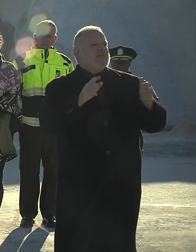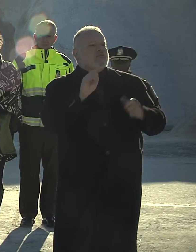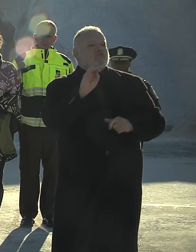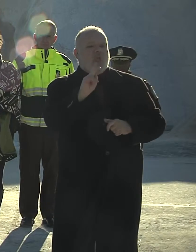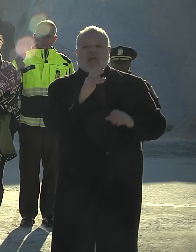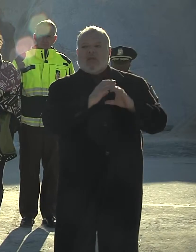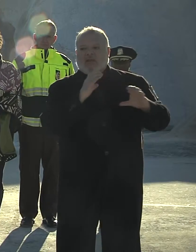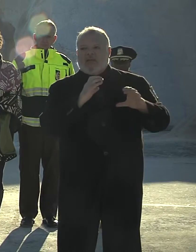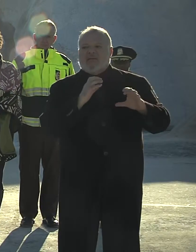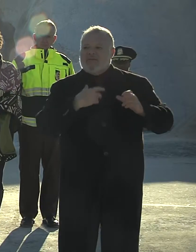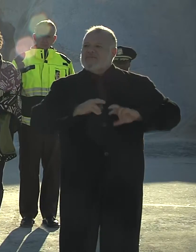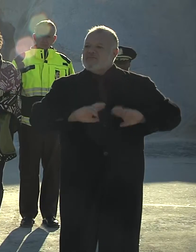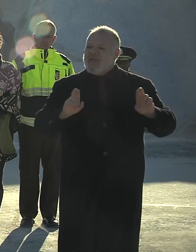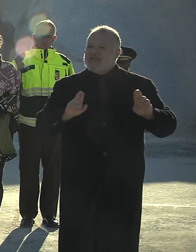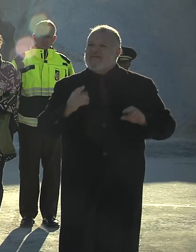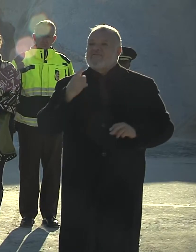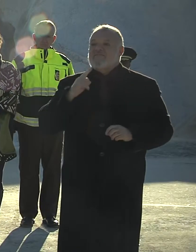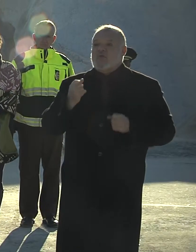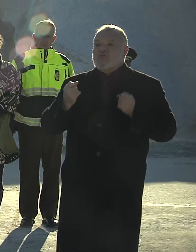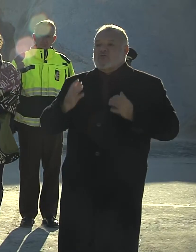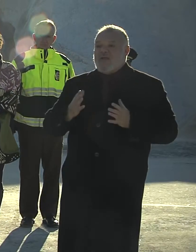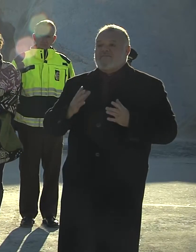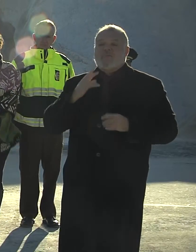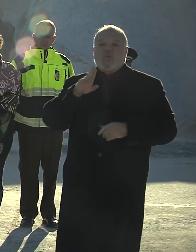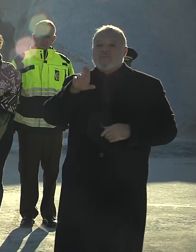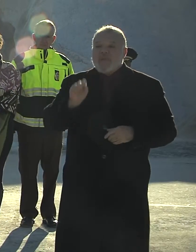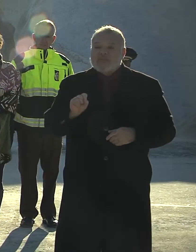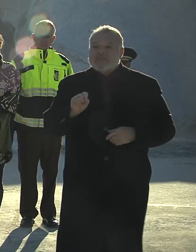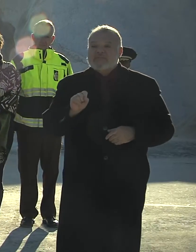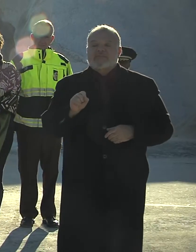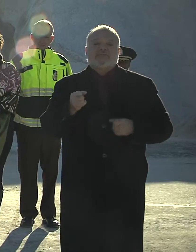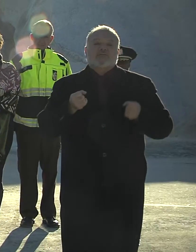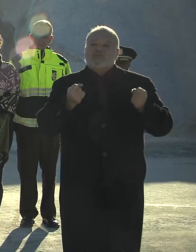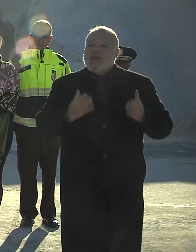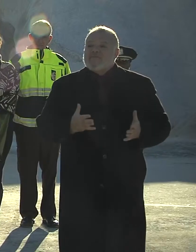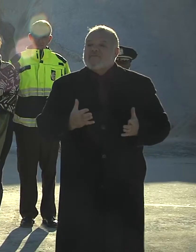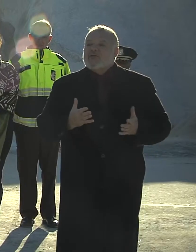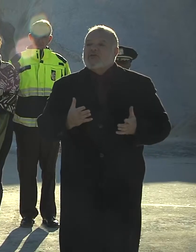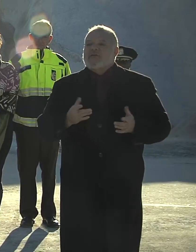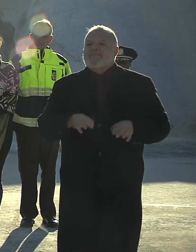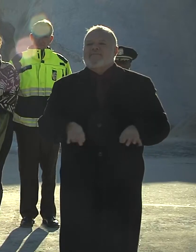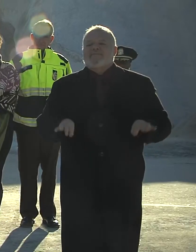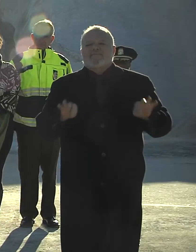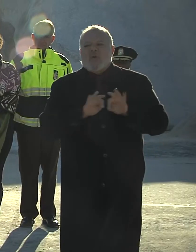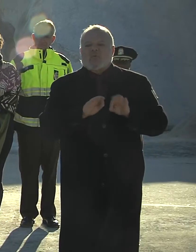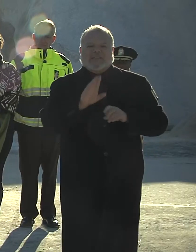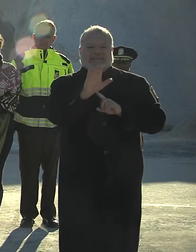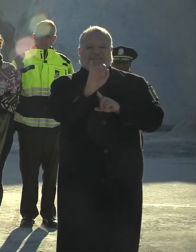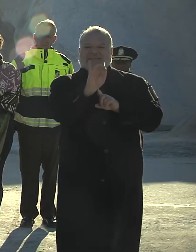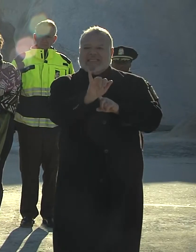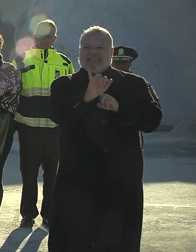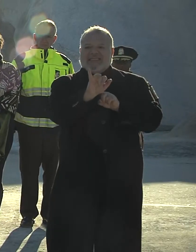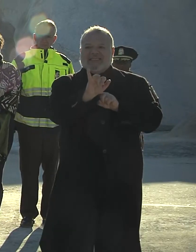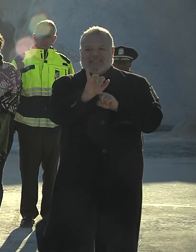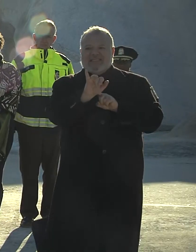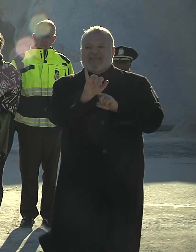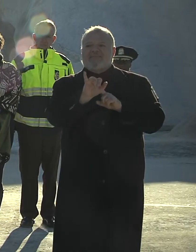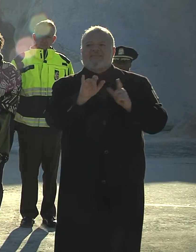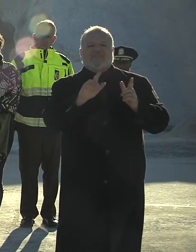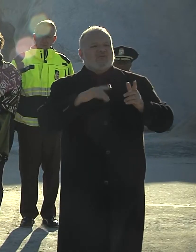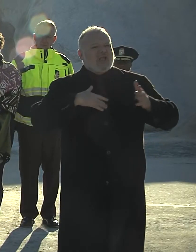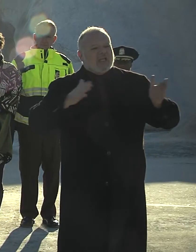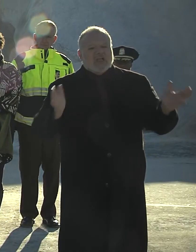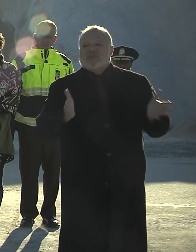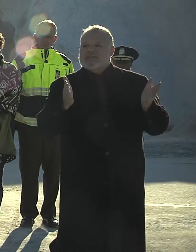the bus driver side, it's really important that the city go above and beyond. We now have a dedicated CDL training program